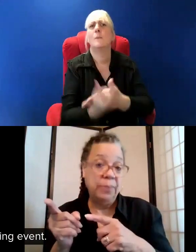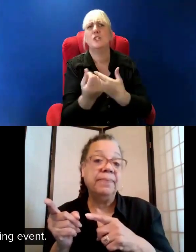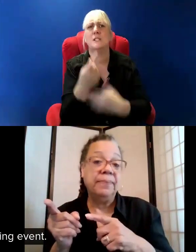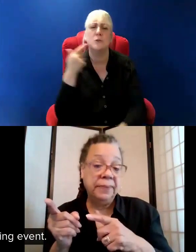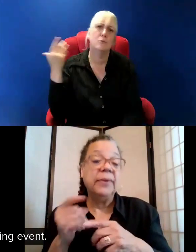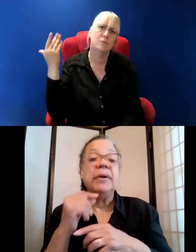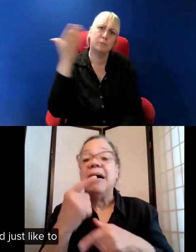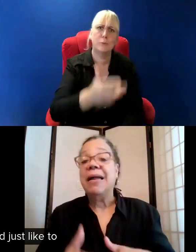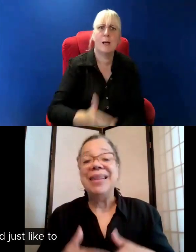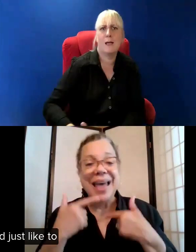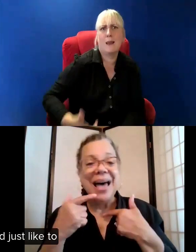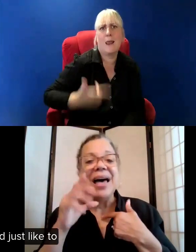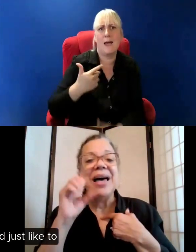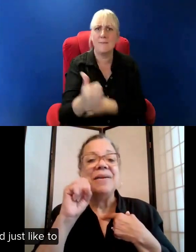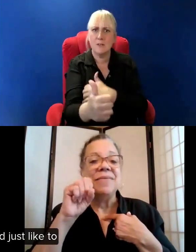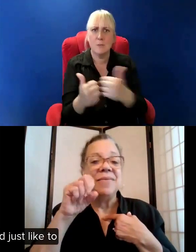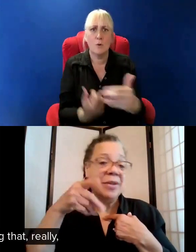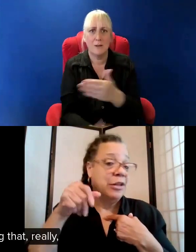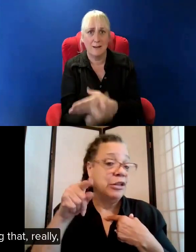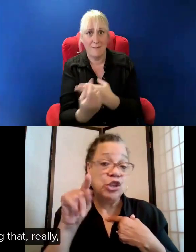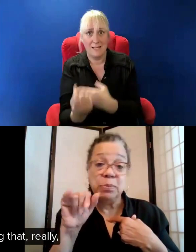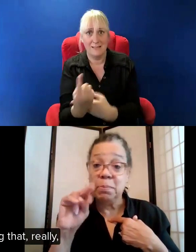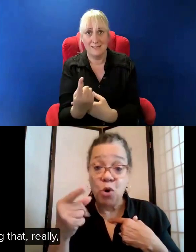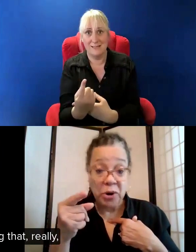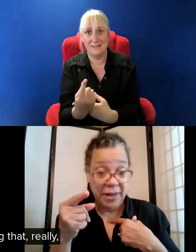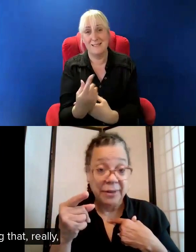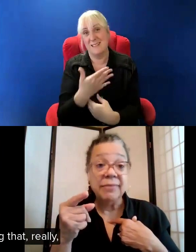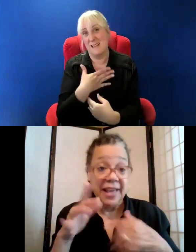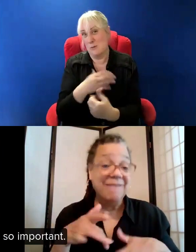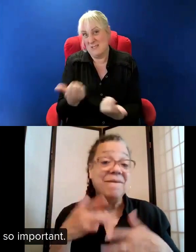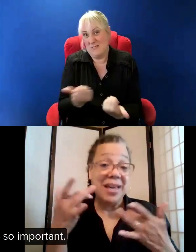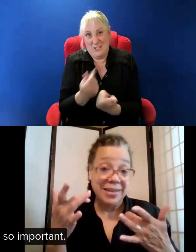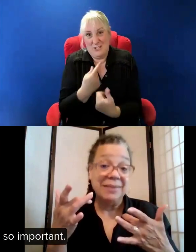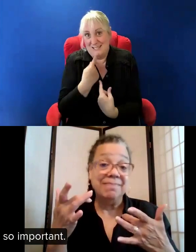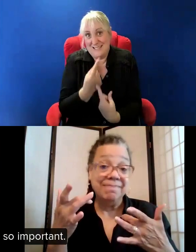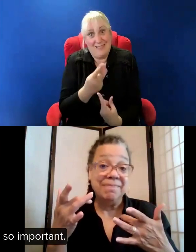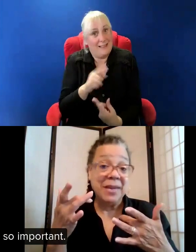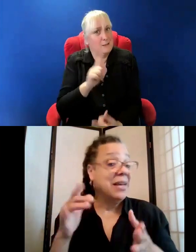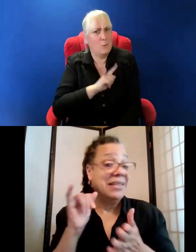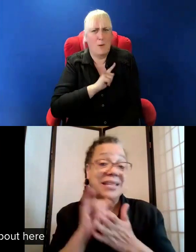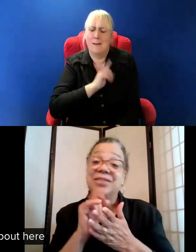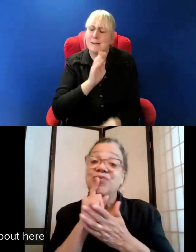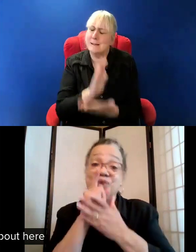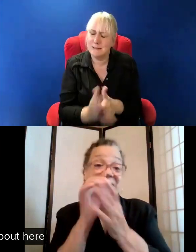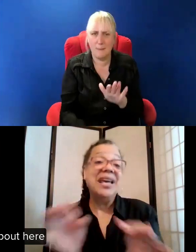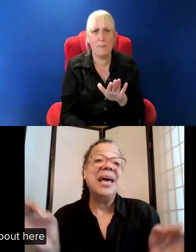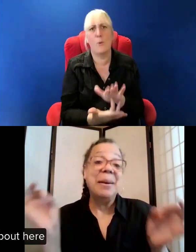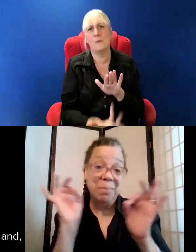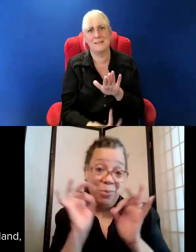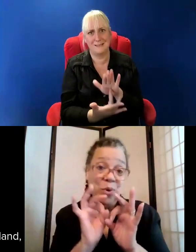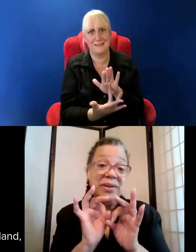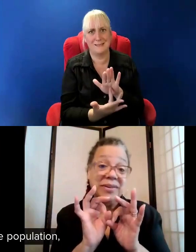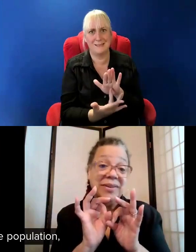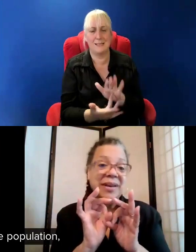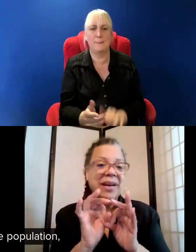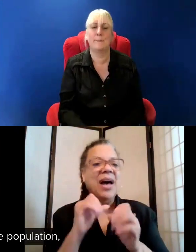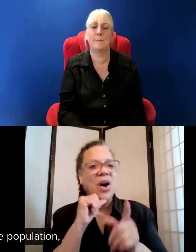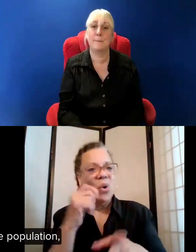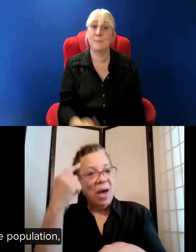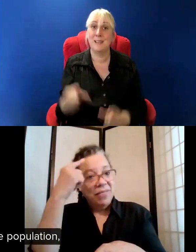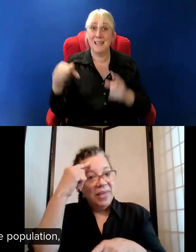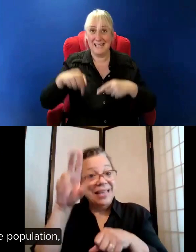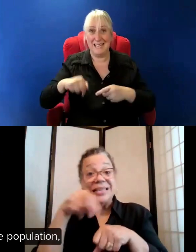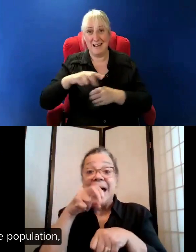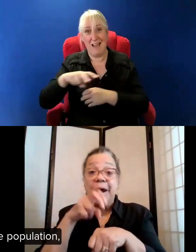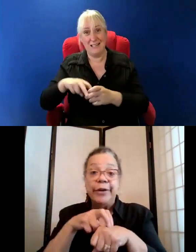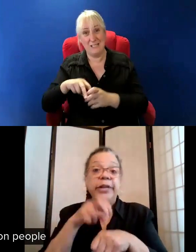live sporting event. And I think I'd just like to end by saying that, really, because that's so important. If I think about here in Ireland, it's